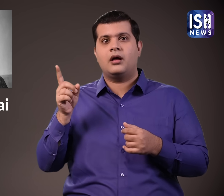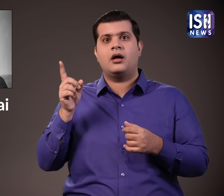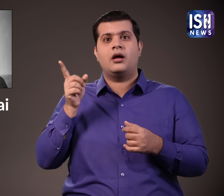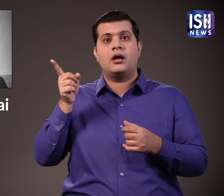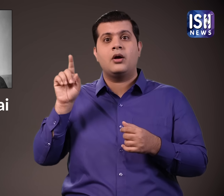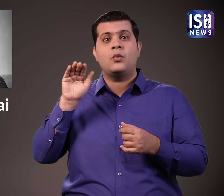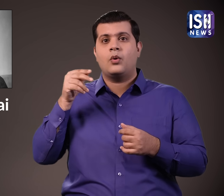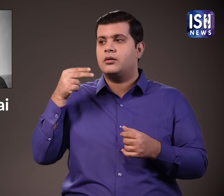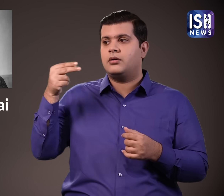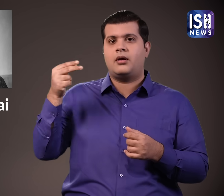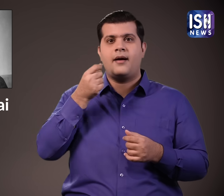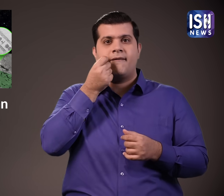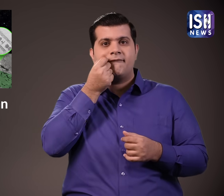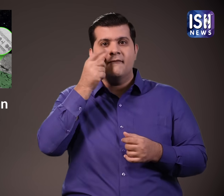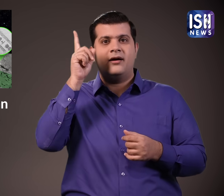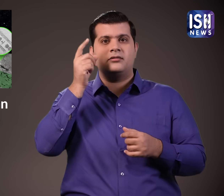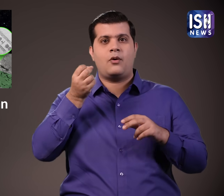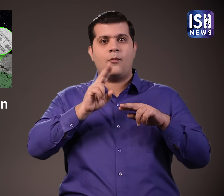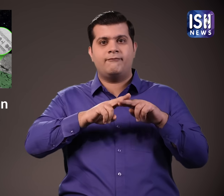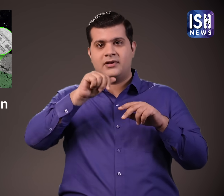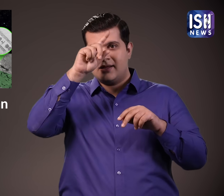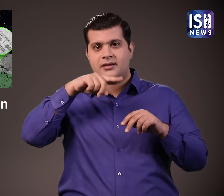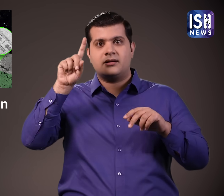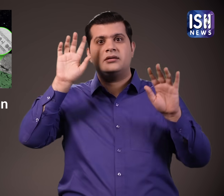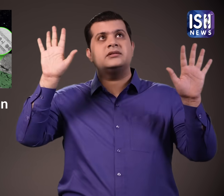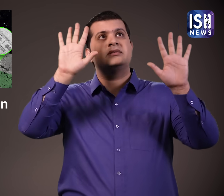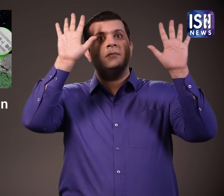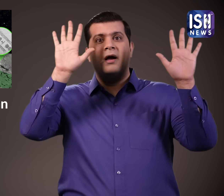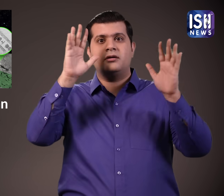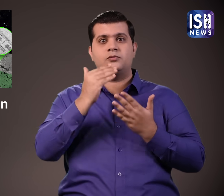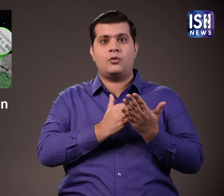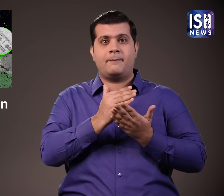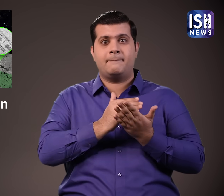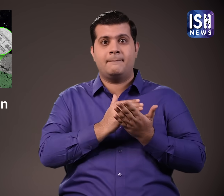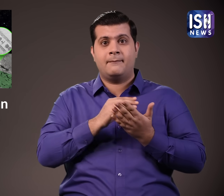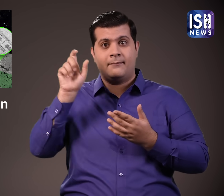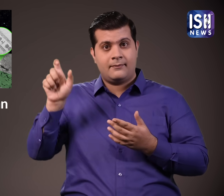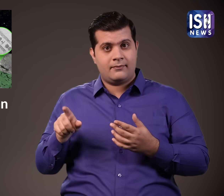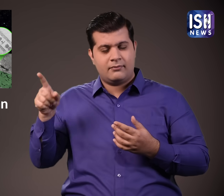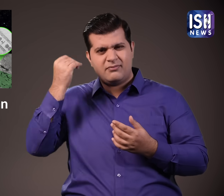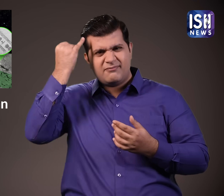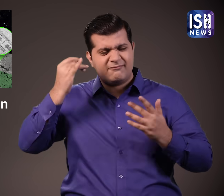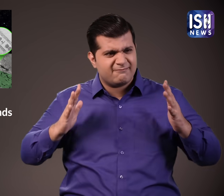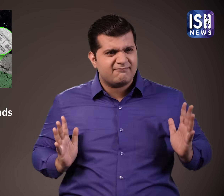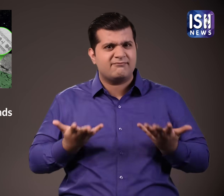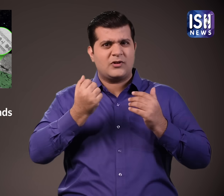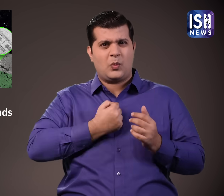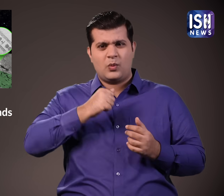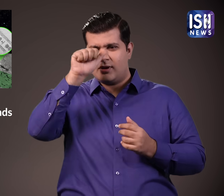Sarabhai who is considered the father of the Indian Space Programme. Vikram Sarabhai was a